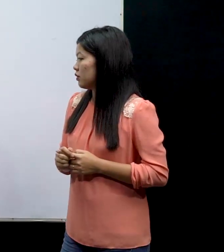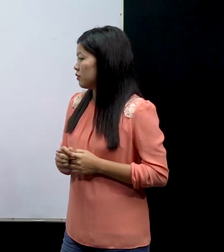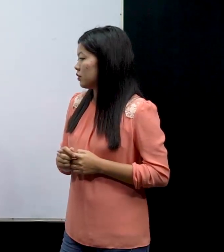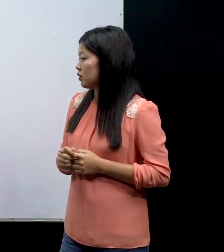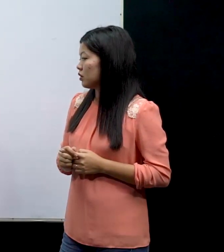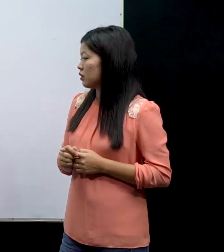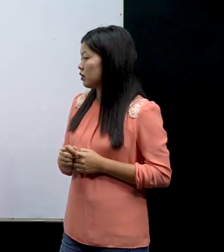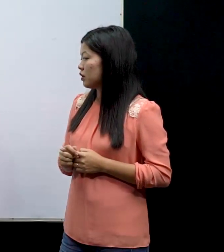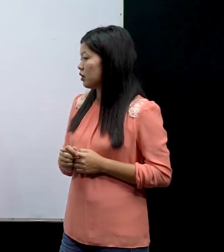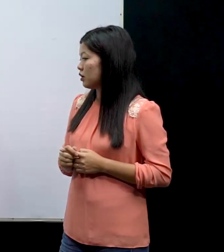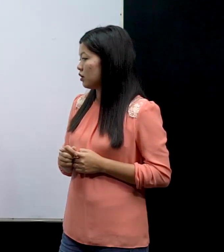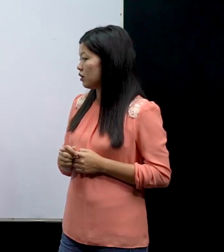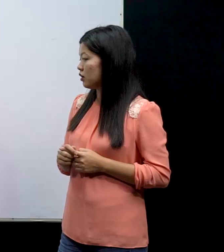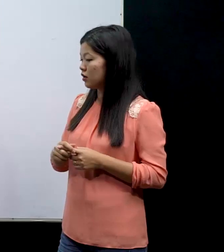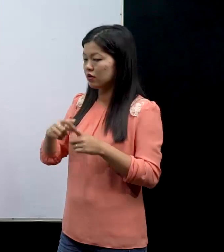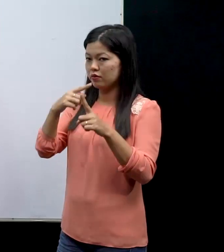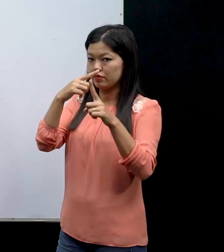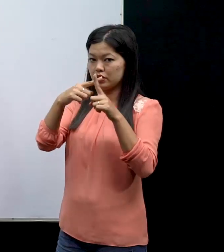positively charged ion.